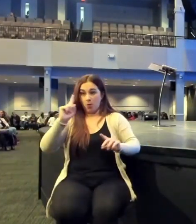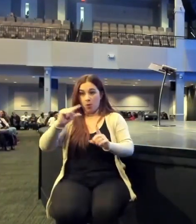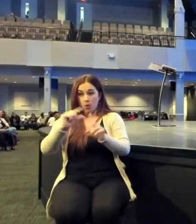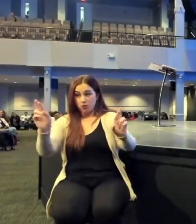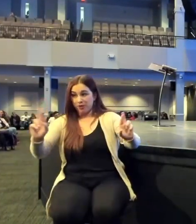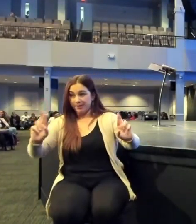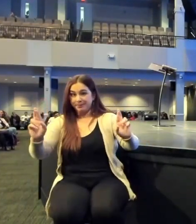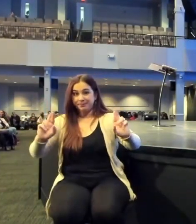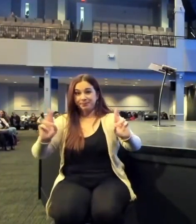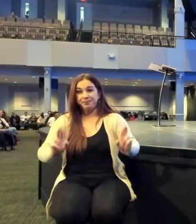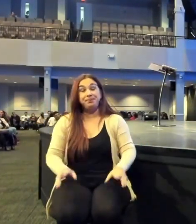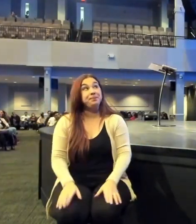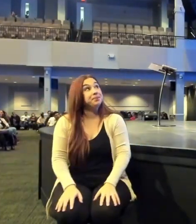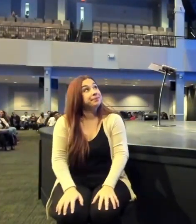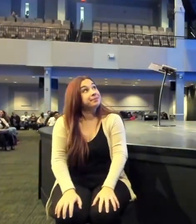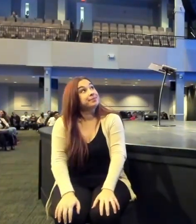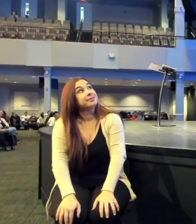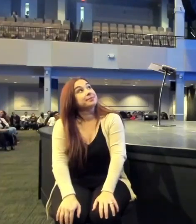it?